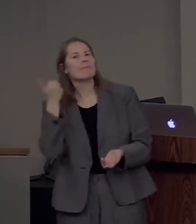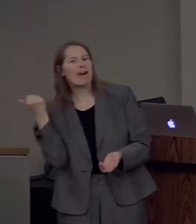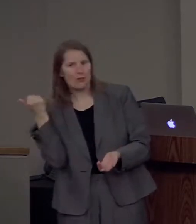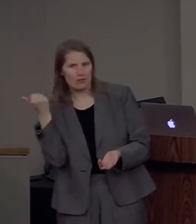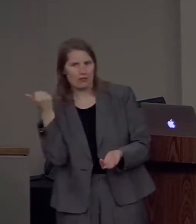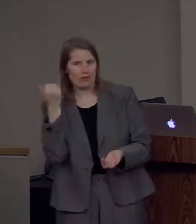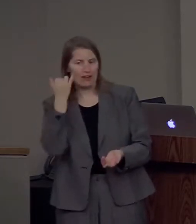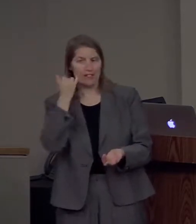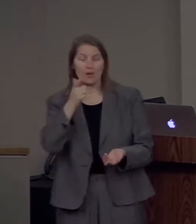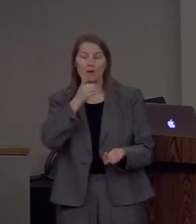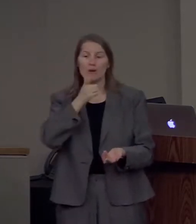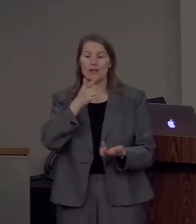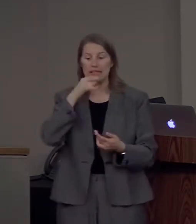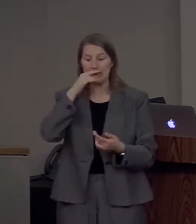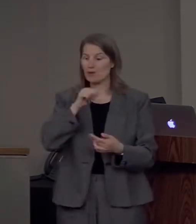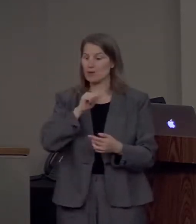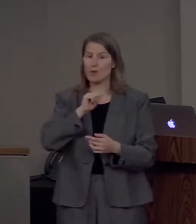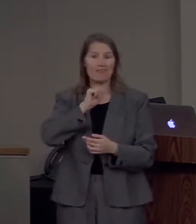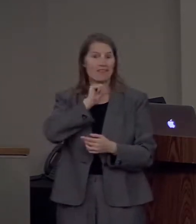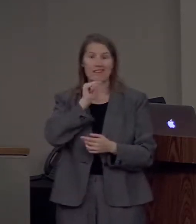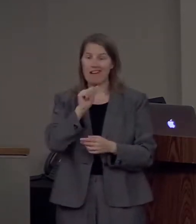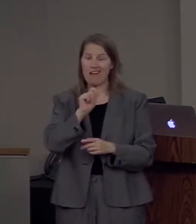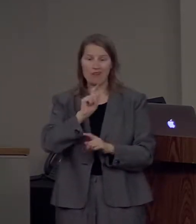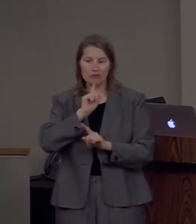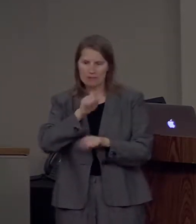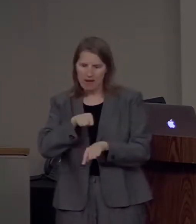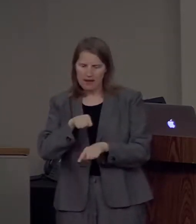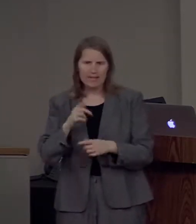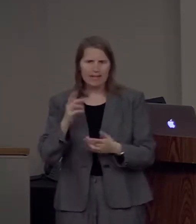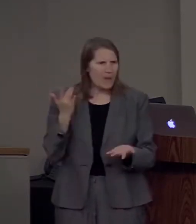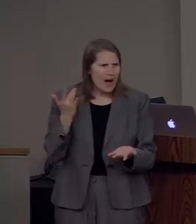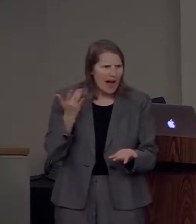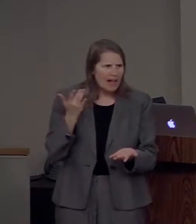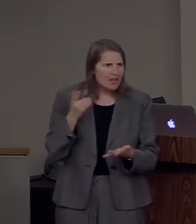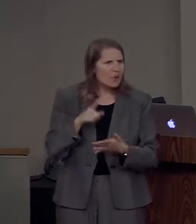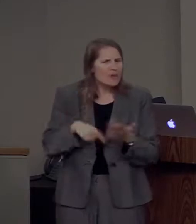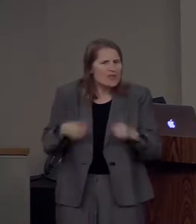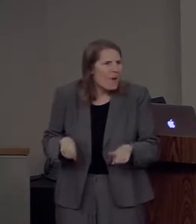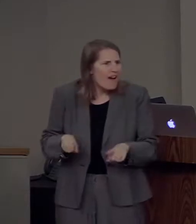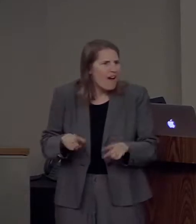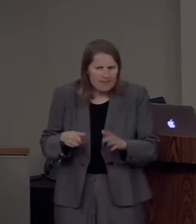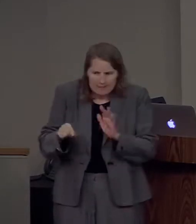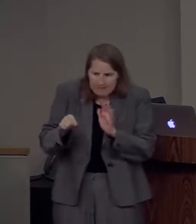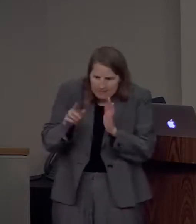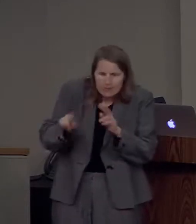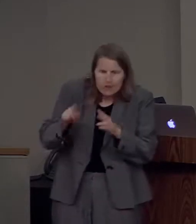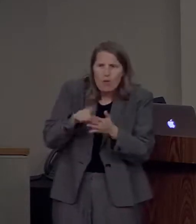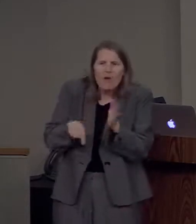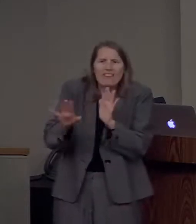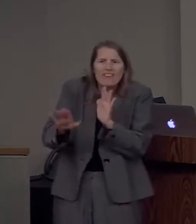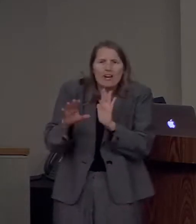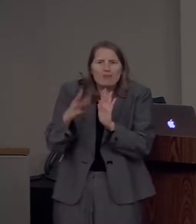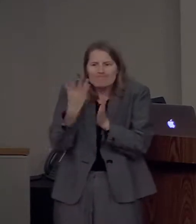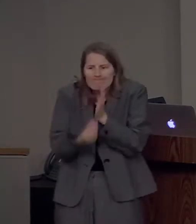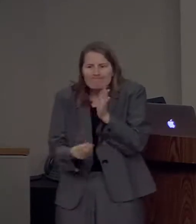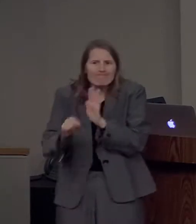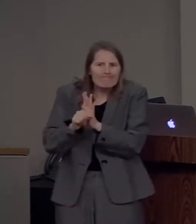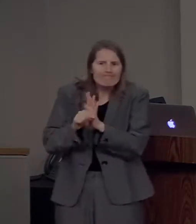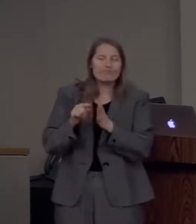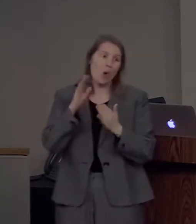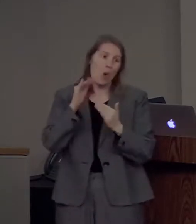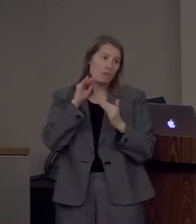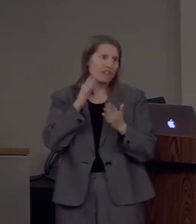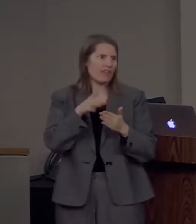those children who are non-responders, what characterizes them, what are their deficits, and that will then directly lead to hopefully